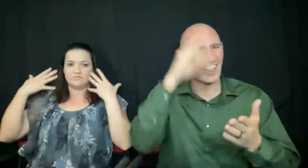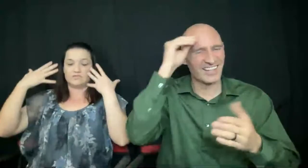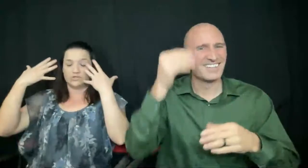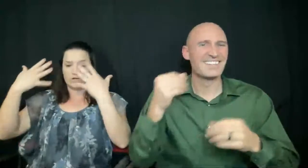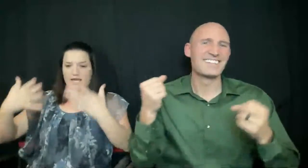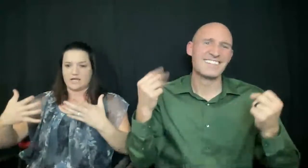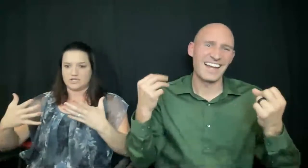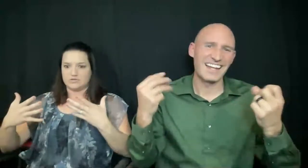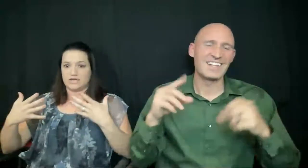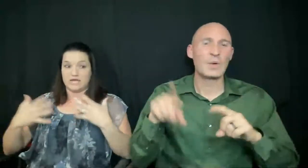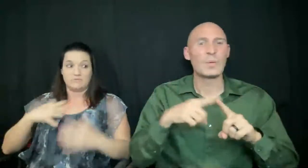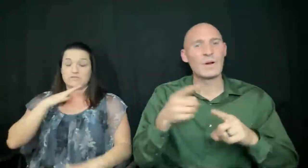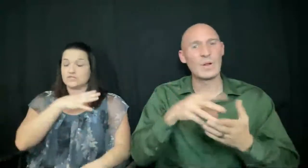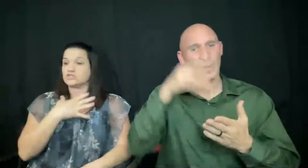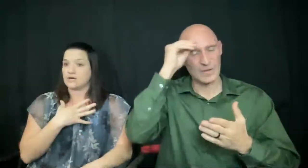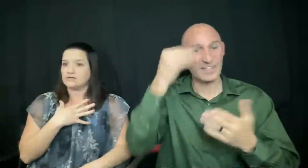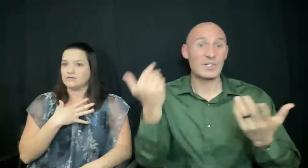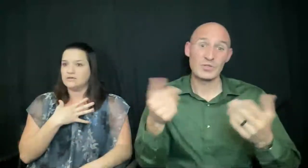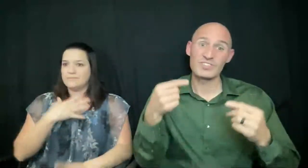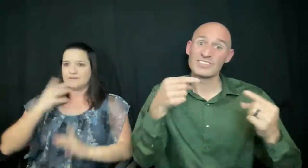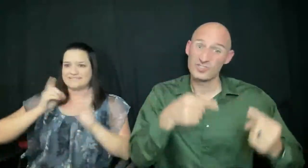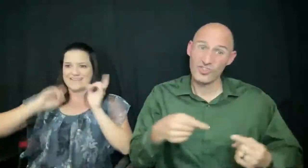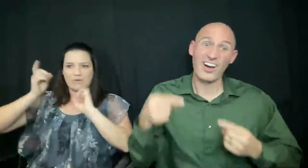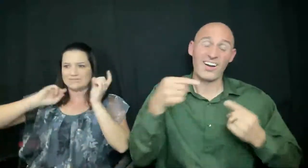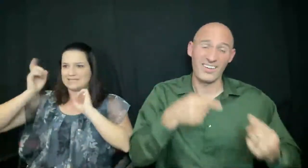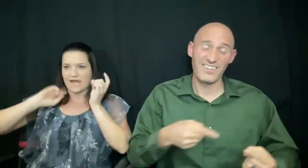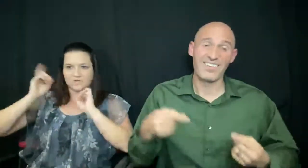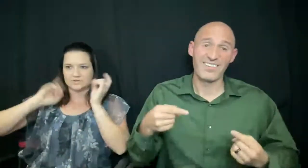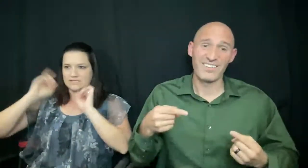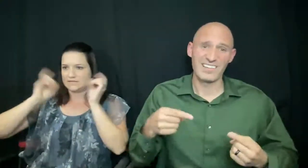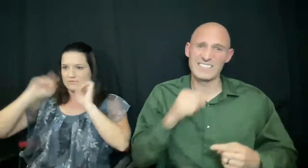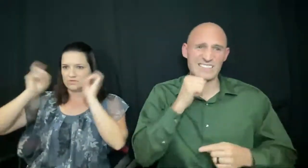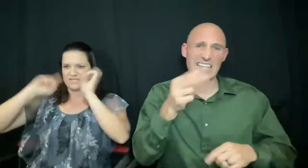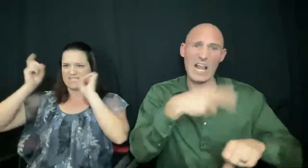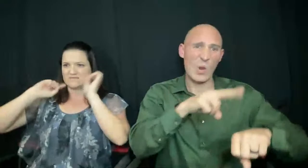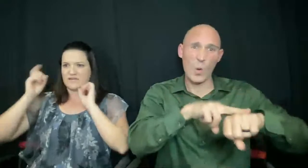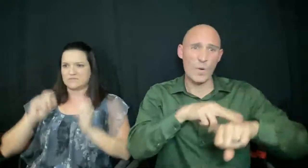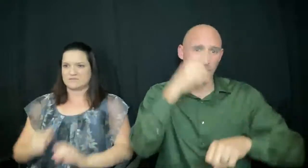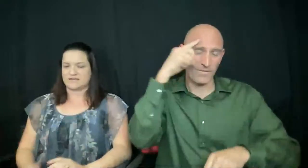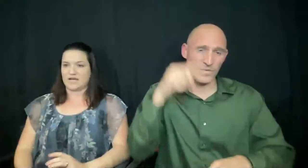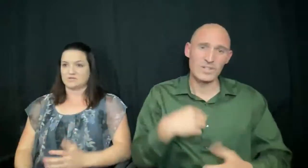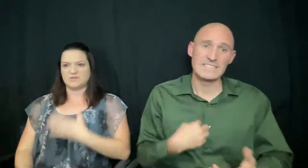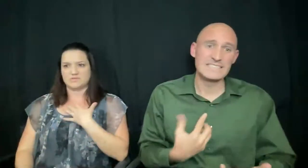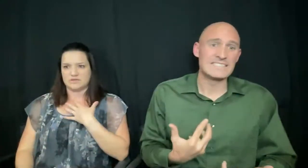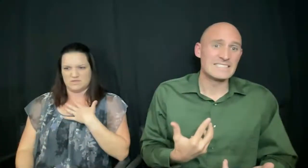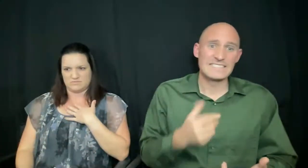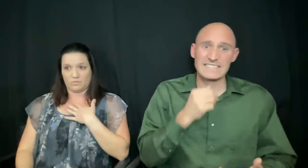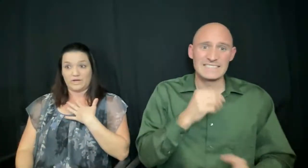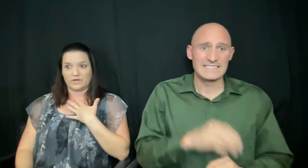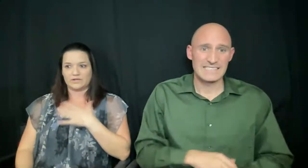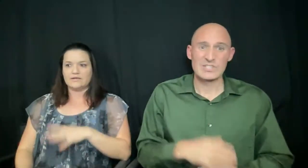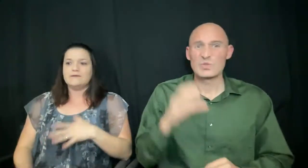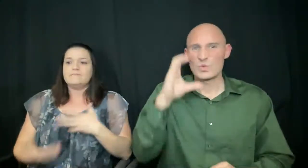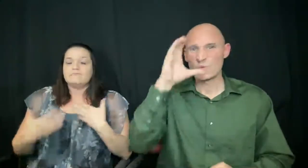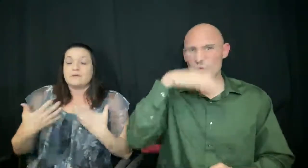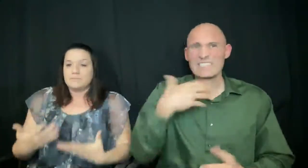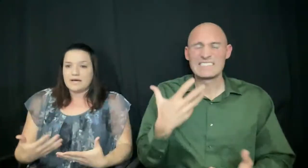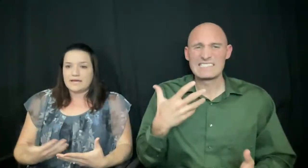was learning how to do it, it was a struggle because that wasn't natural to him. Using his face wasn't natural, and it was weird. But